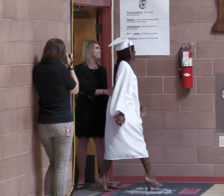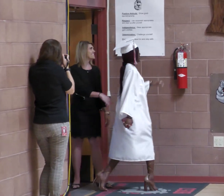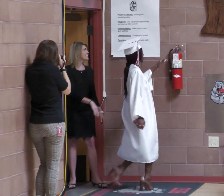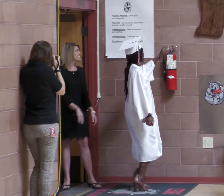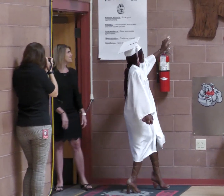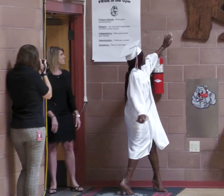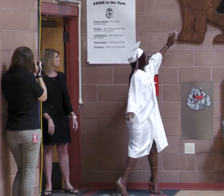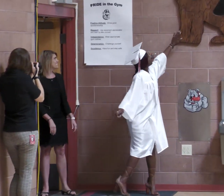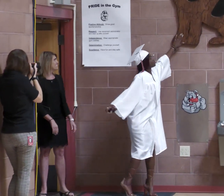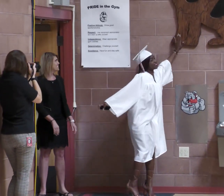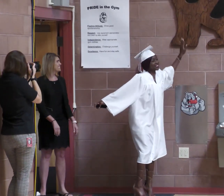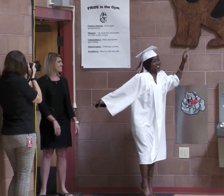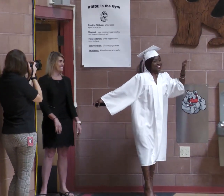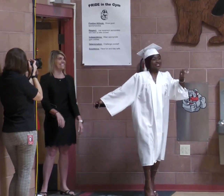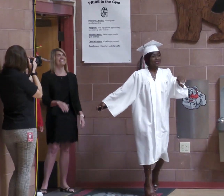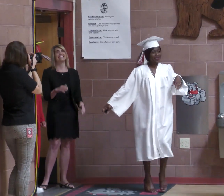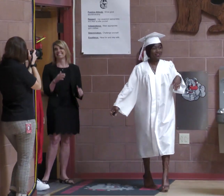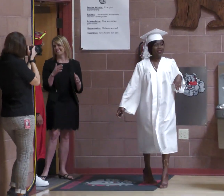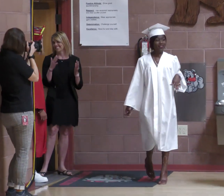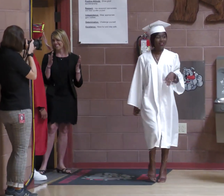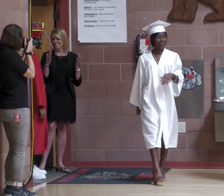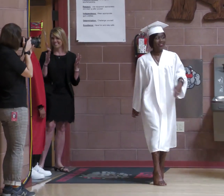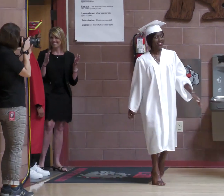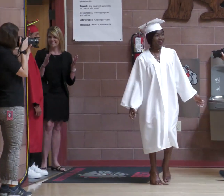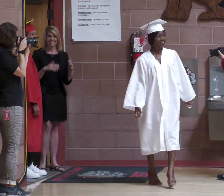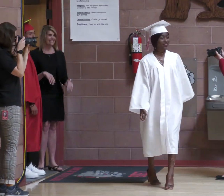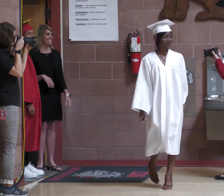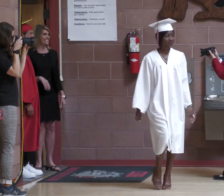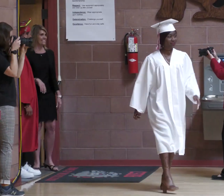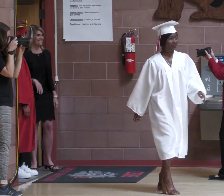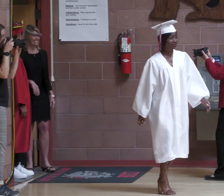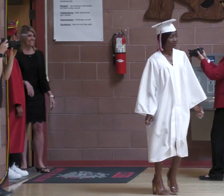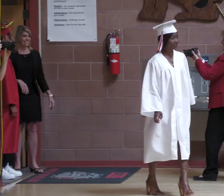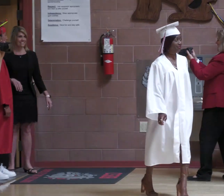debra bunjariri touches the bulldog and walks in